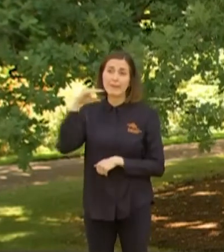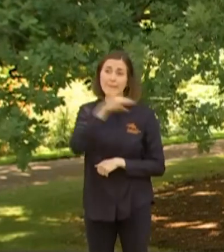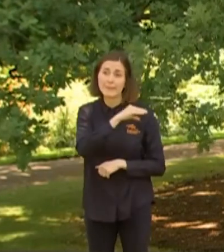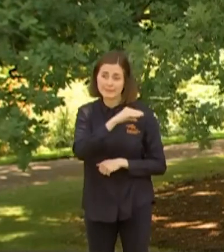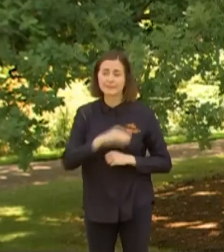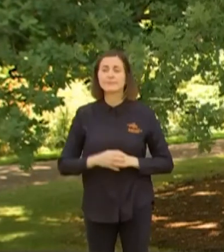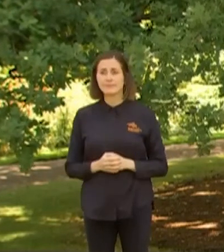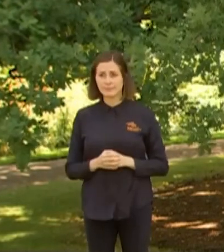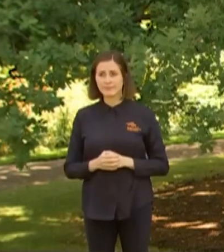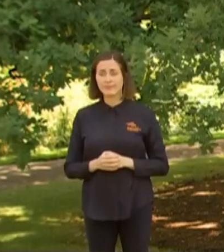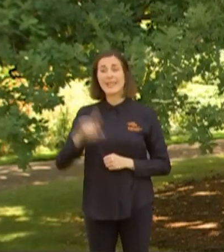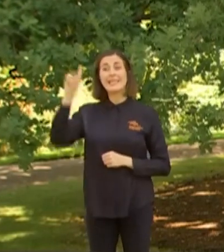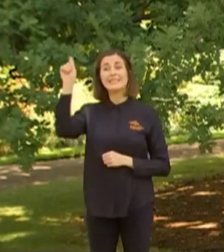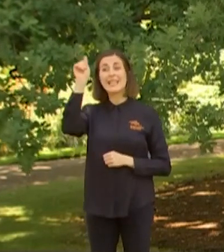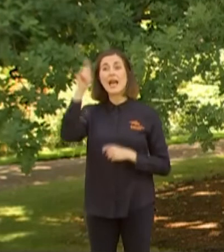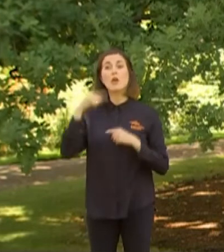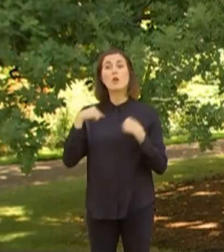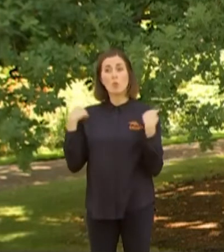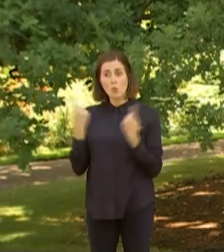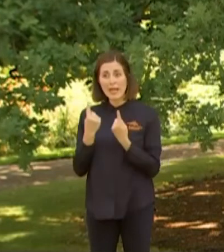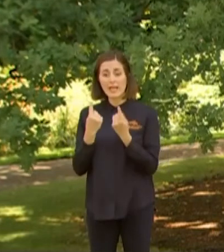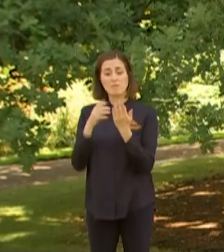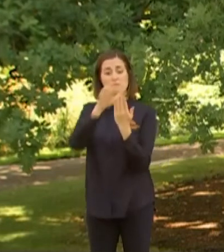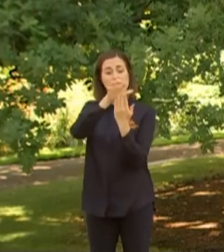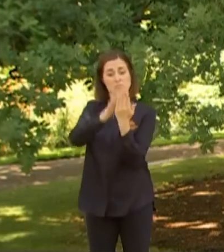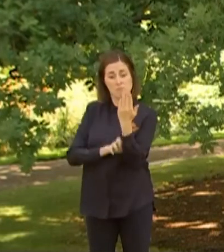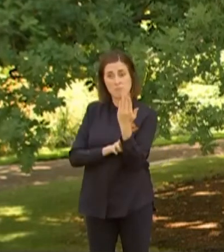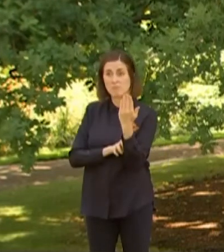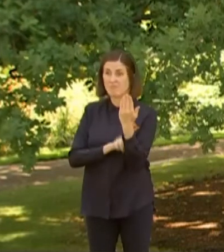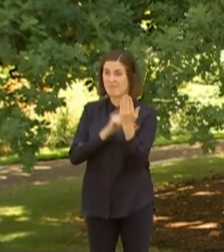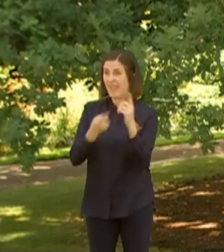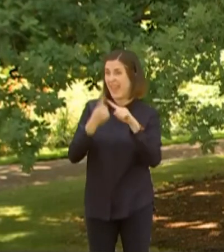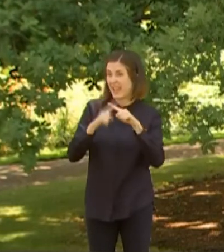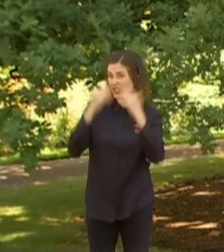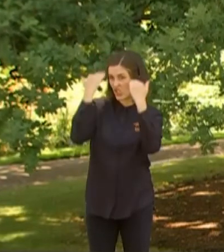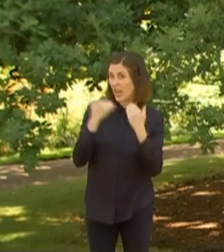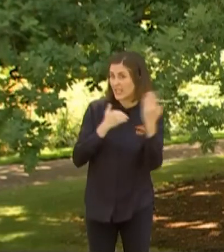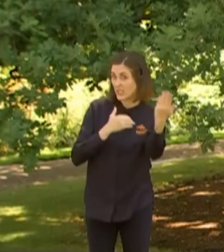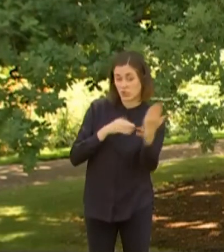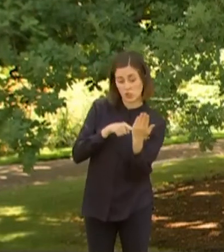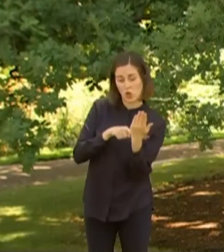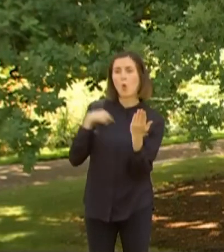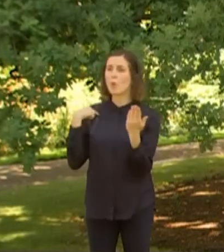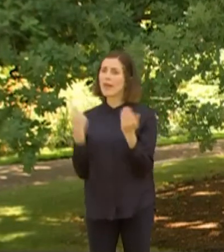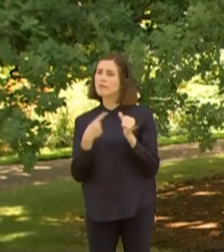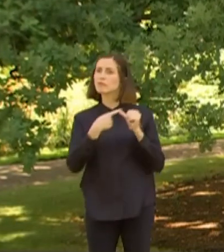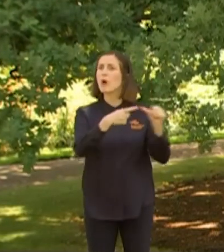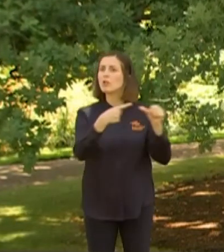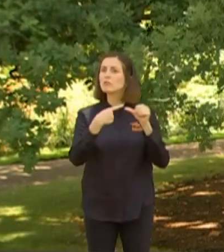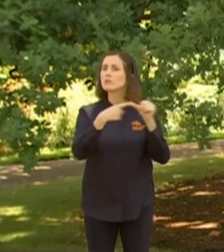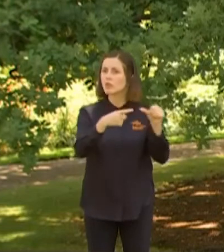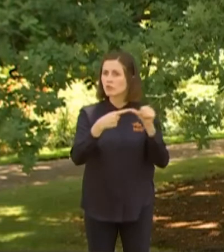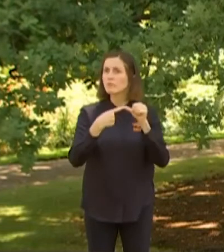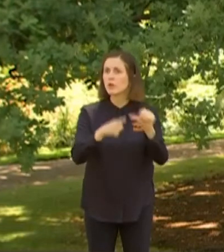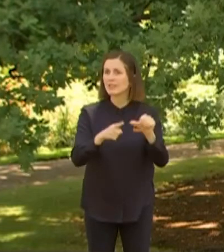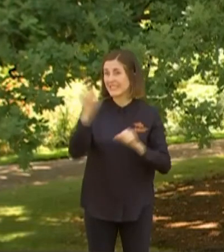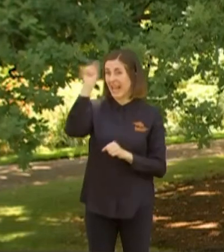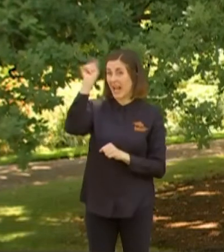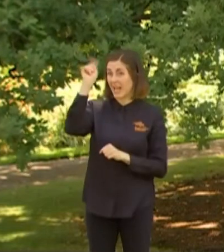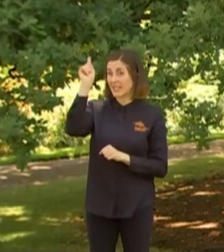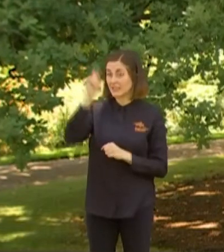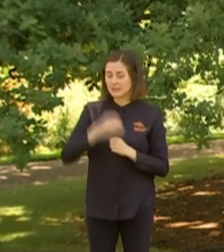today released our response to each of the recommendations made by the Board of Inquiry. As you would appreciate, we've had this conversation, I think, a little bit last